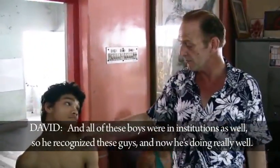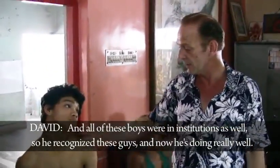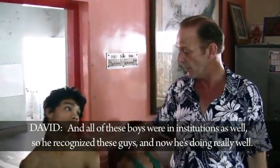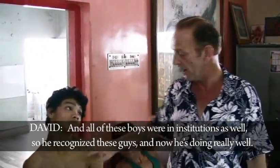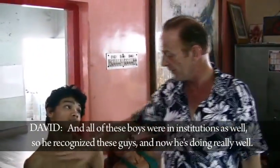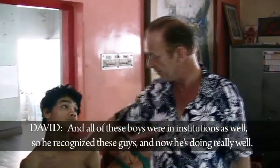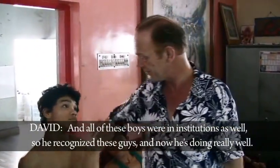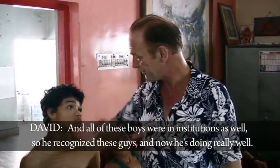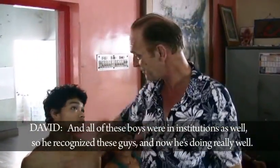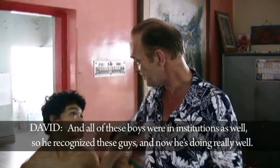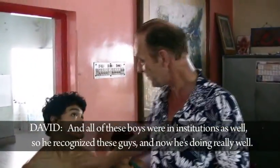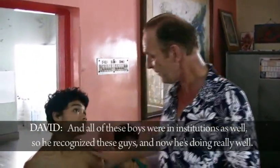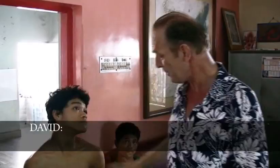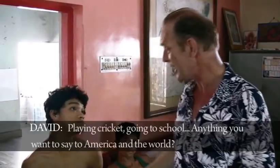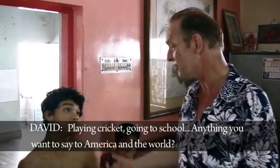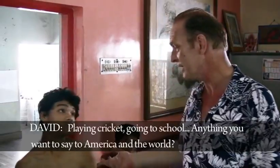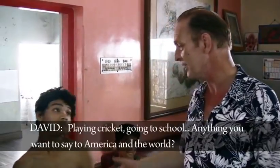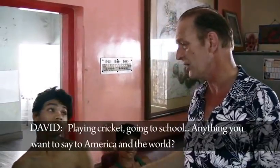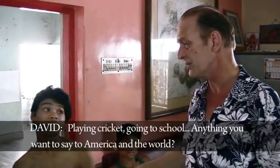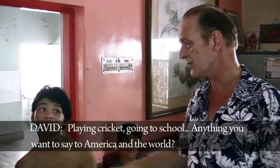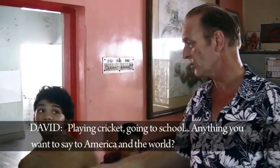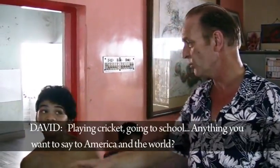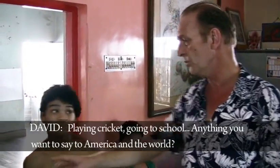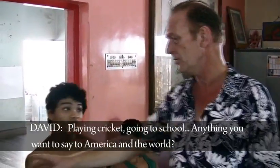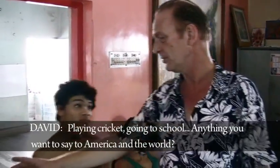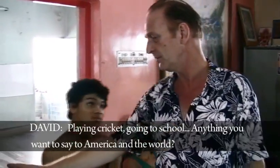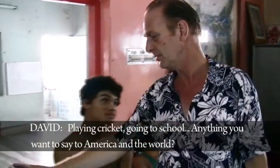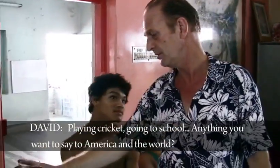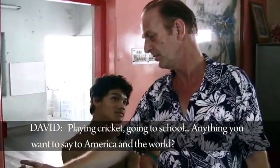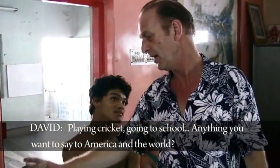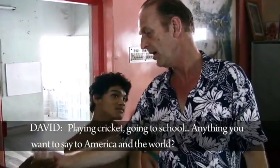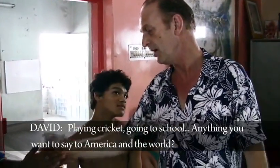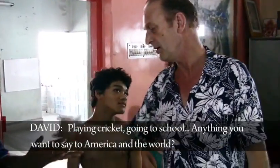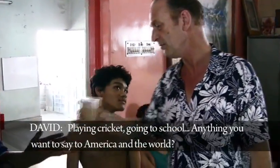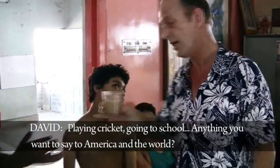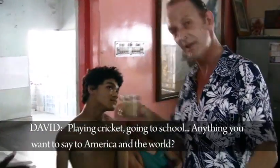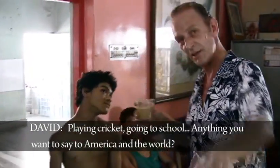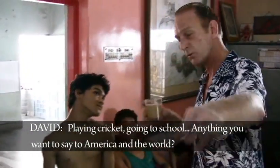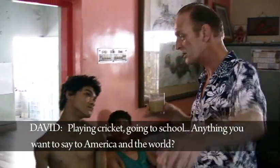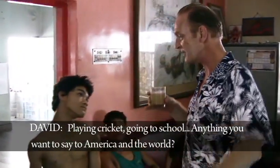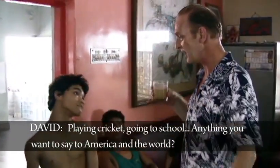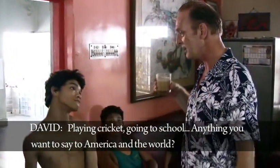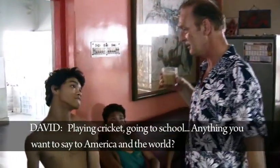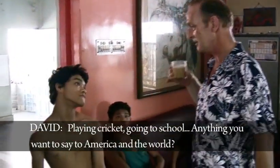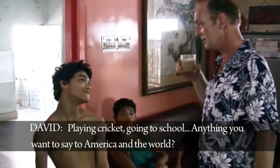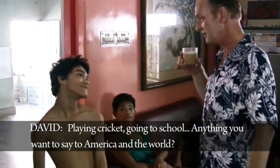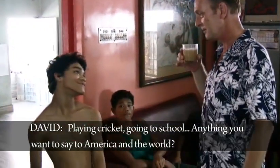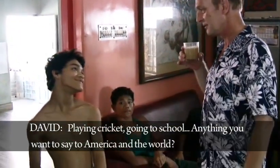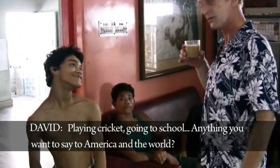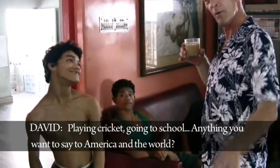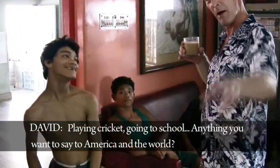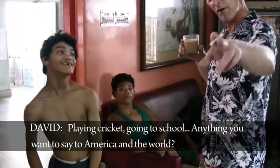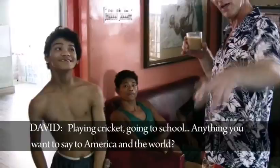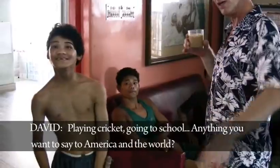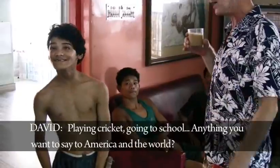well. Playing cricket, going to school. Anything you want to say to America and the